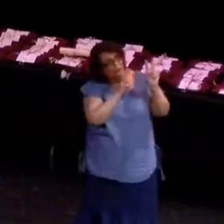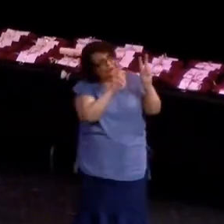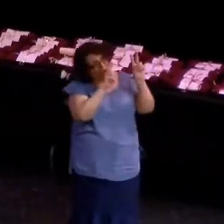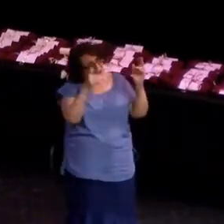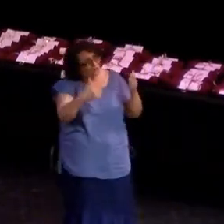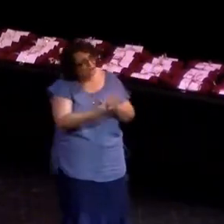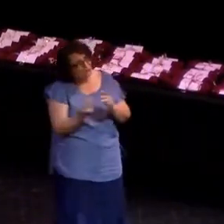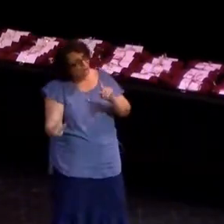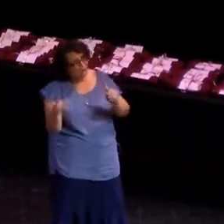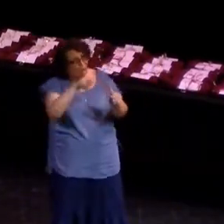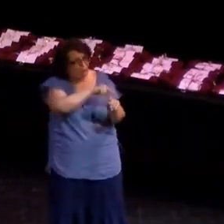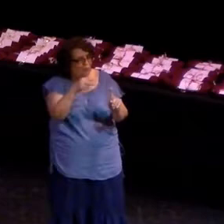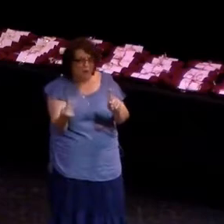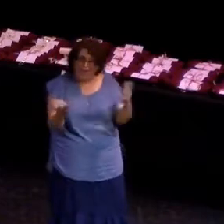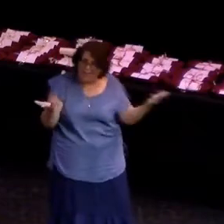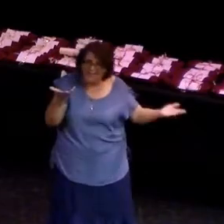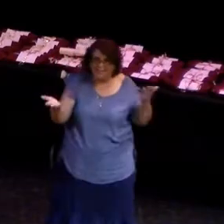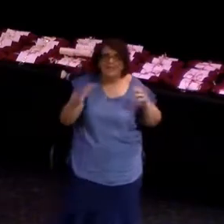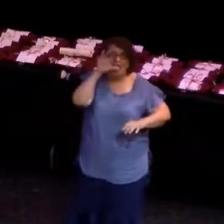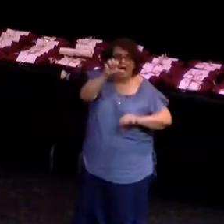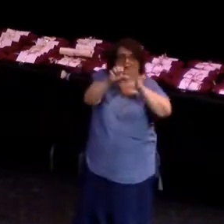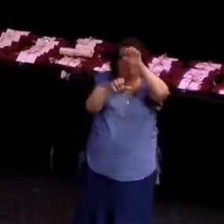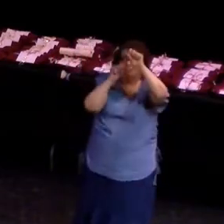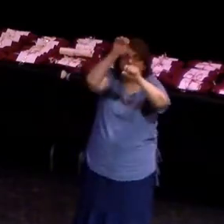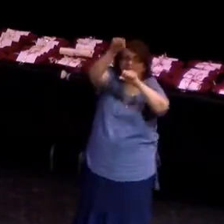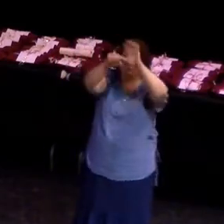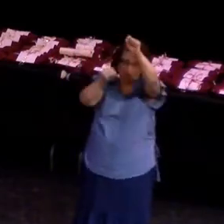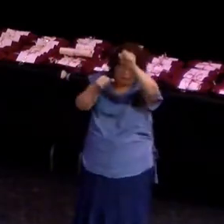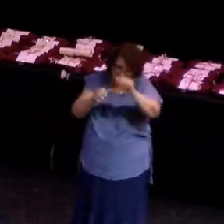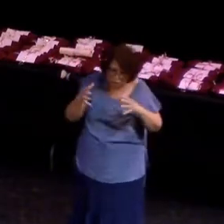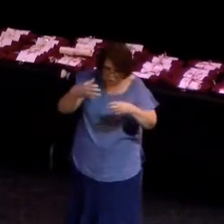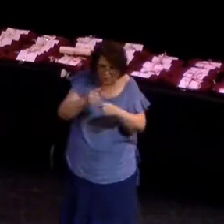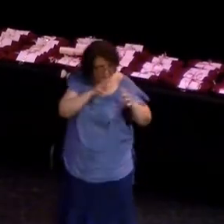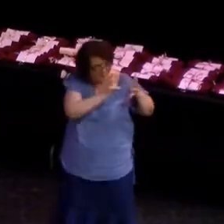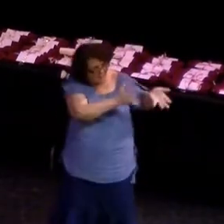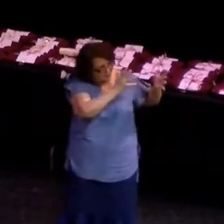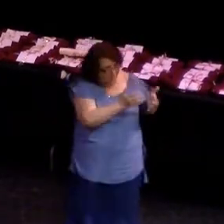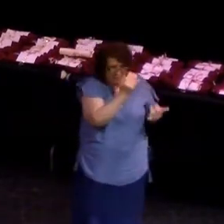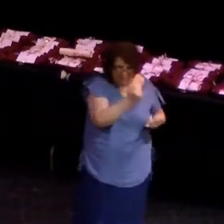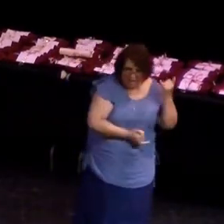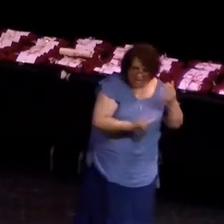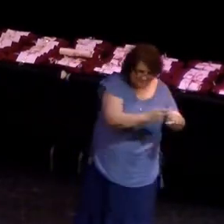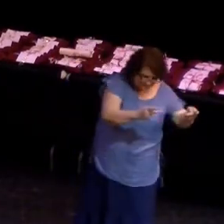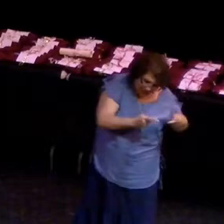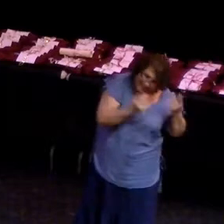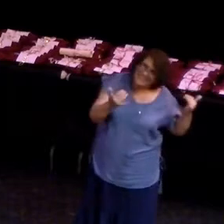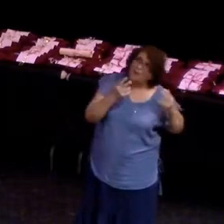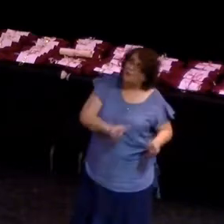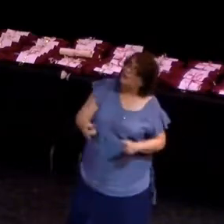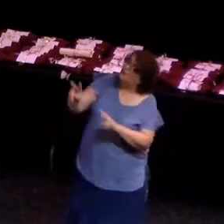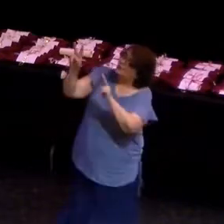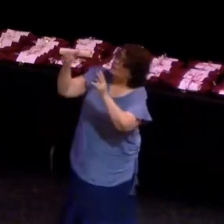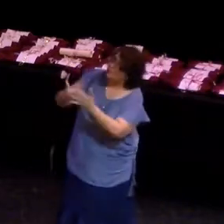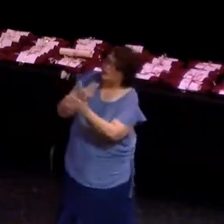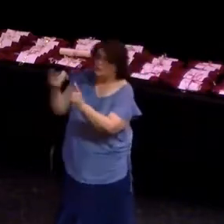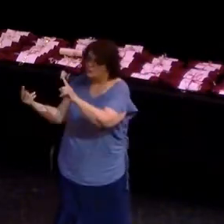new viewpoint, climbed to the top just to ditch that last joke. Now I'm looking out with a new perspective. People